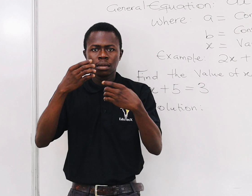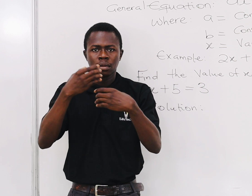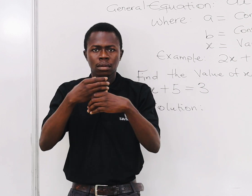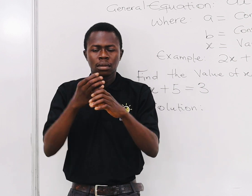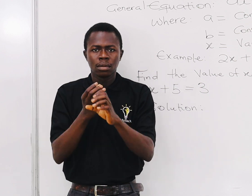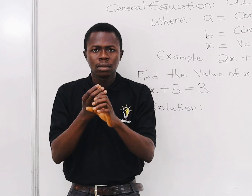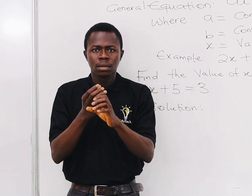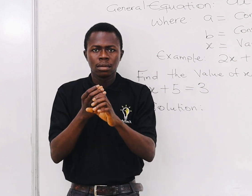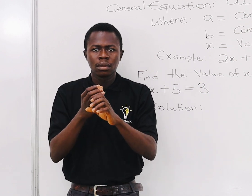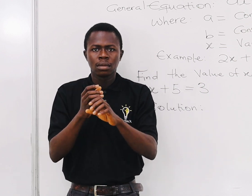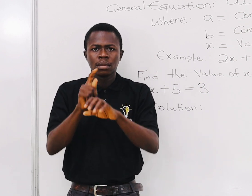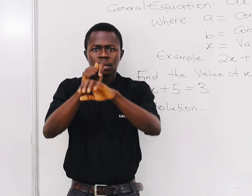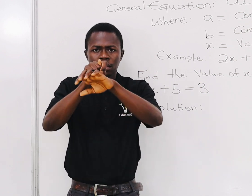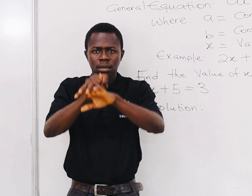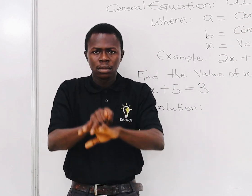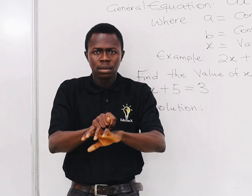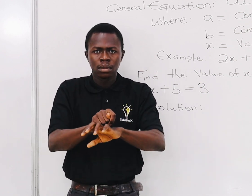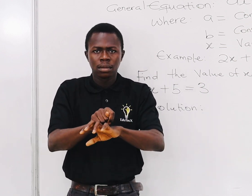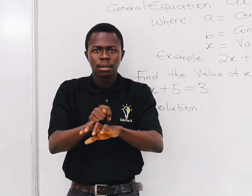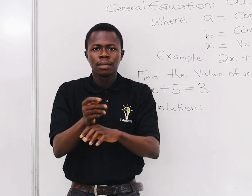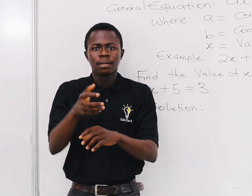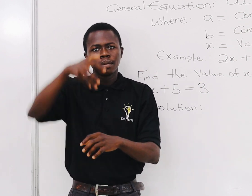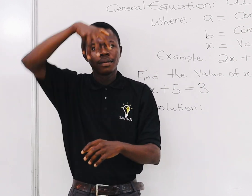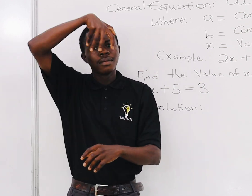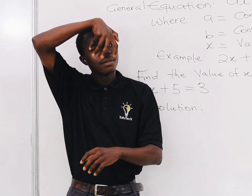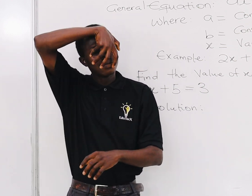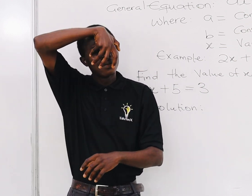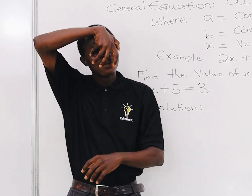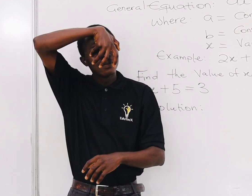wants to create a traditional mask.